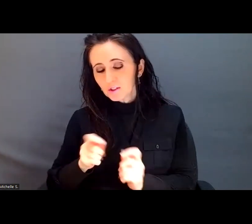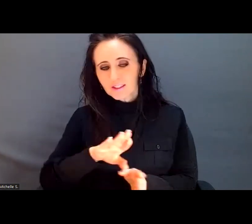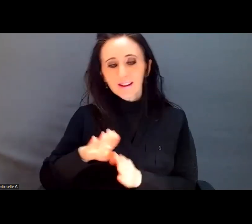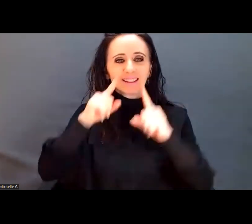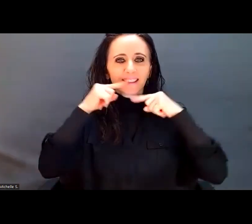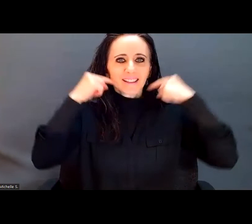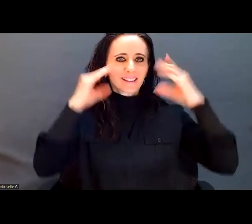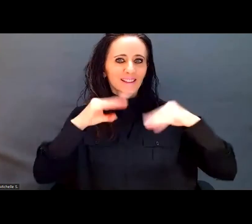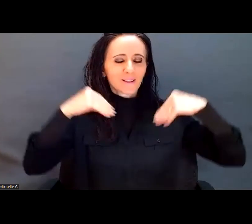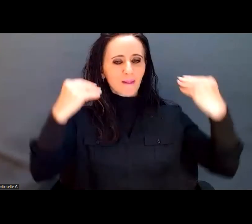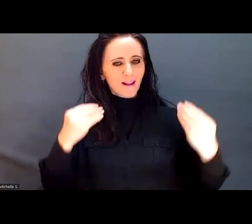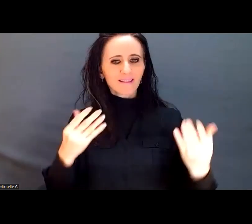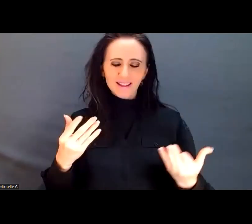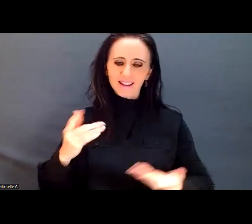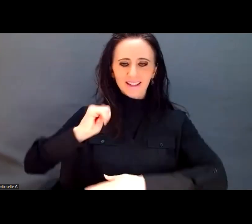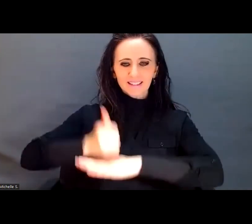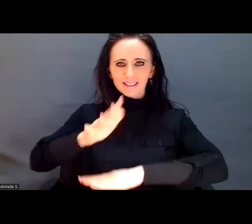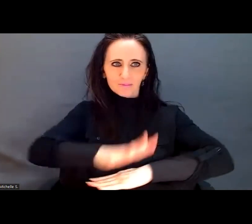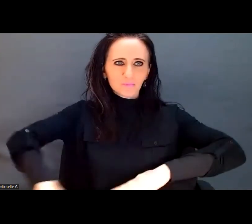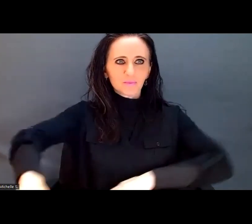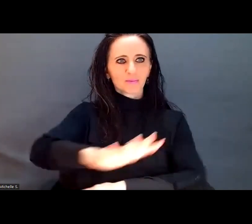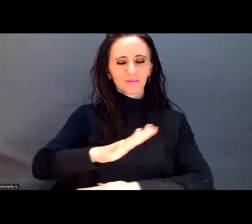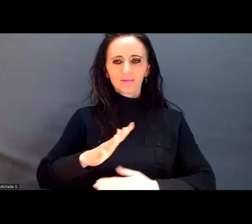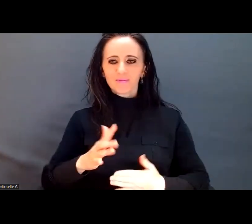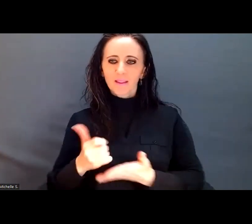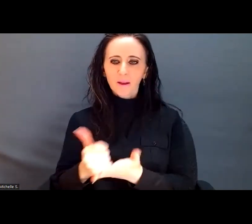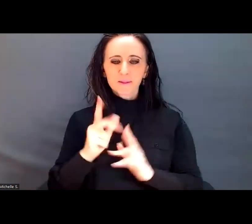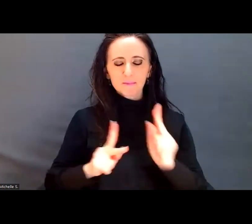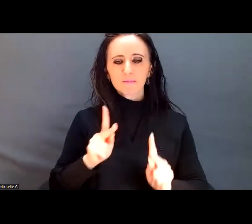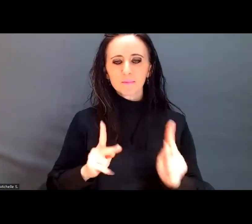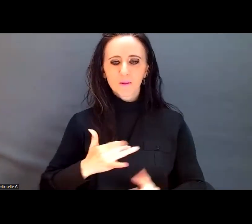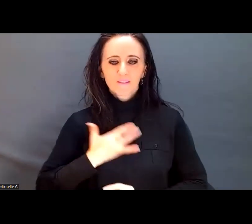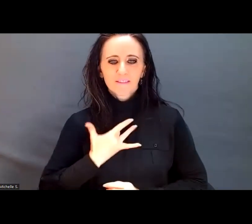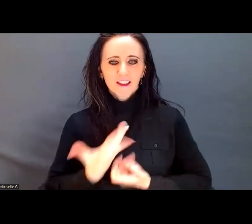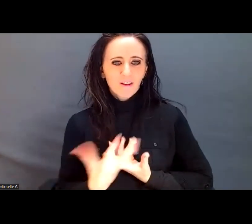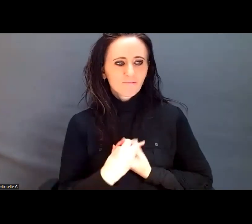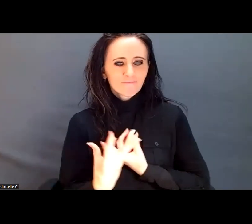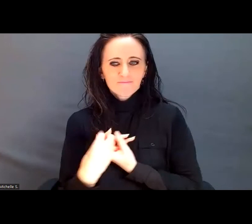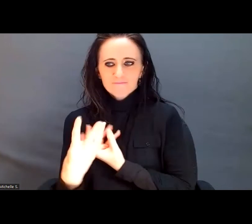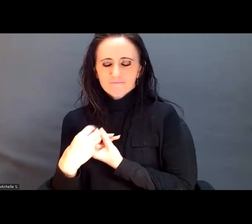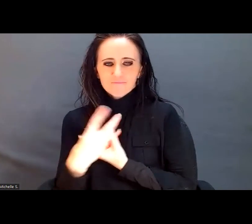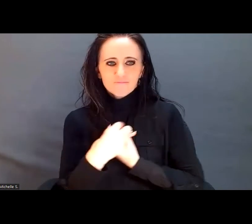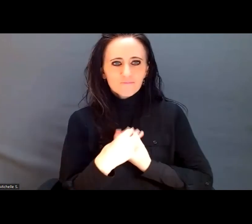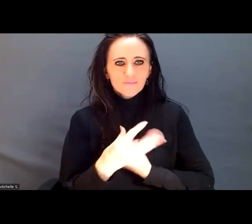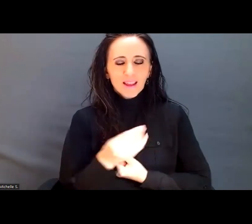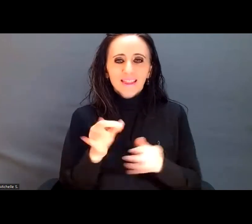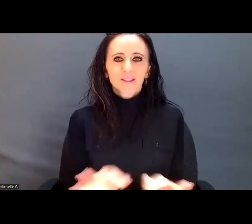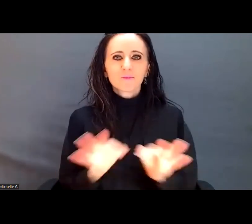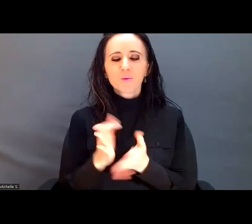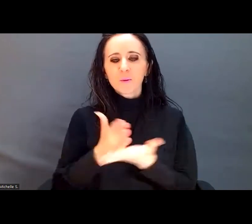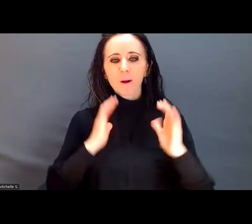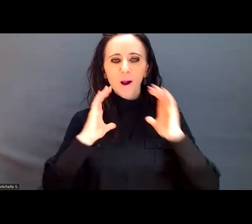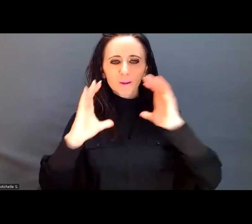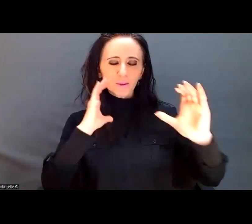the tone. Smiling is engaging and it's strong nonverbal communication. So look at yourself on screen, make